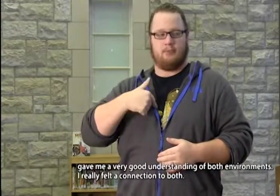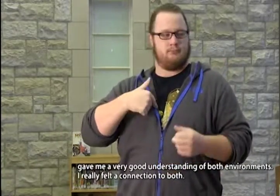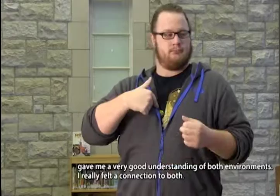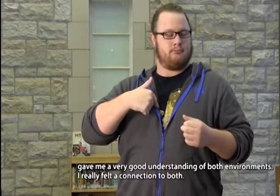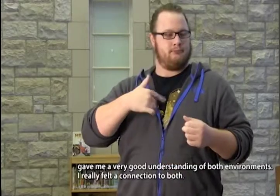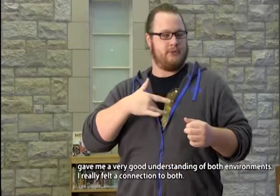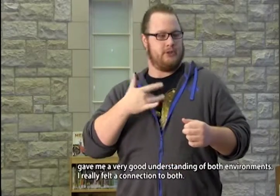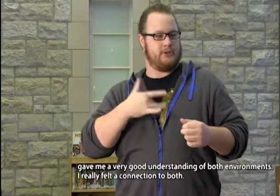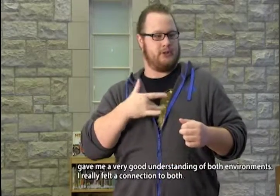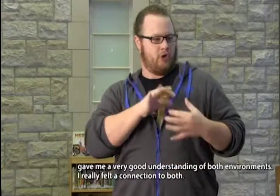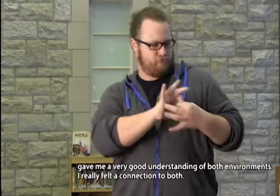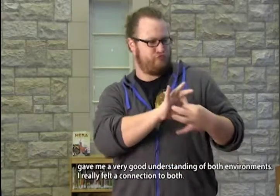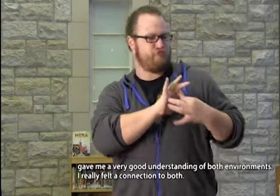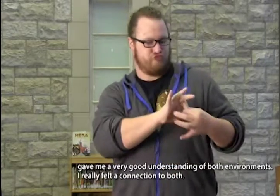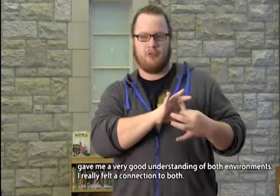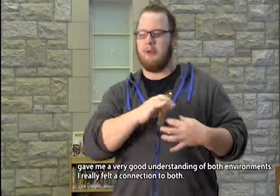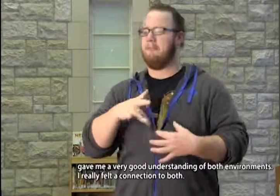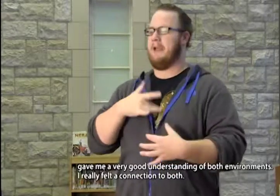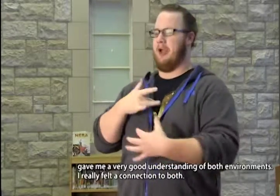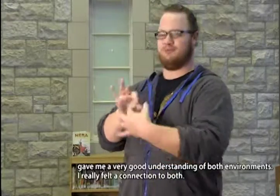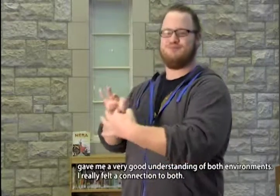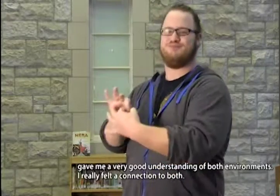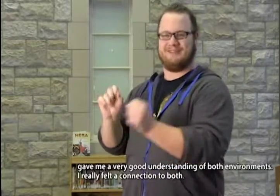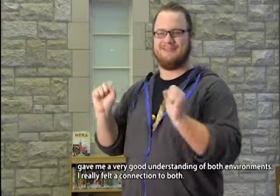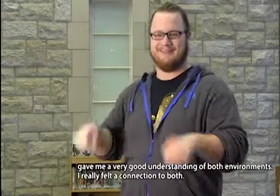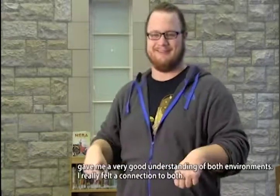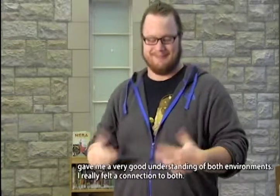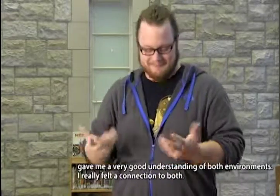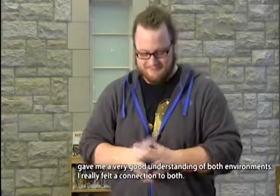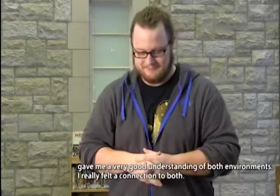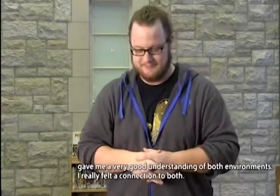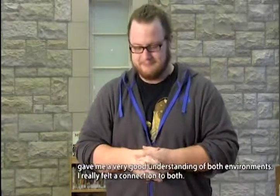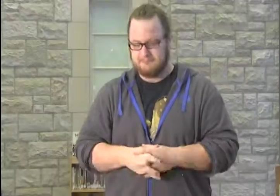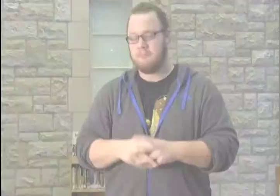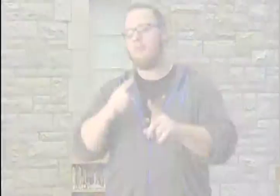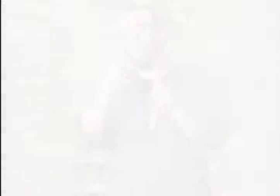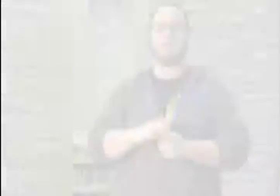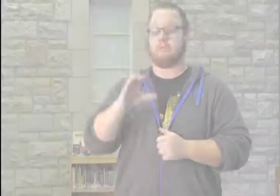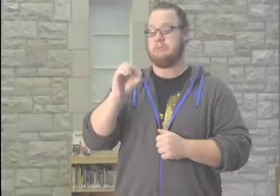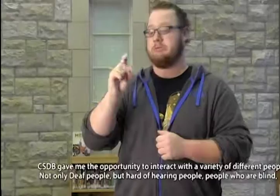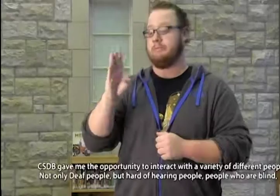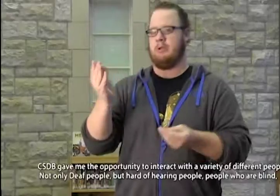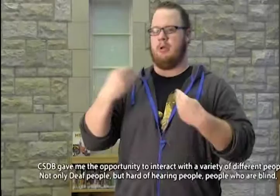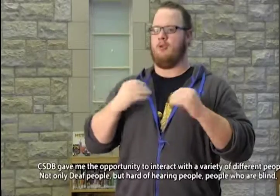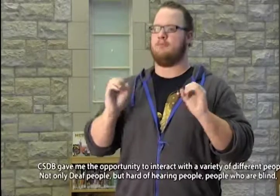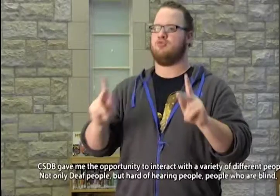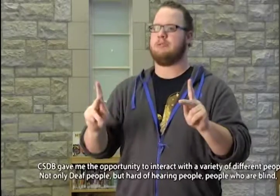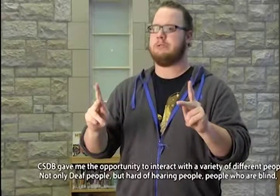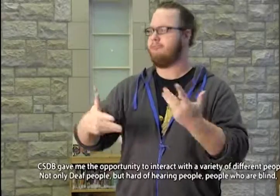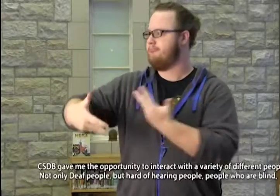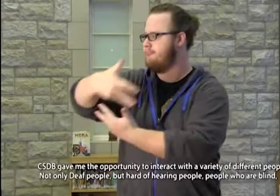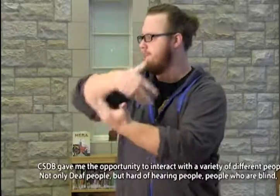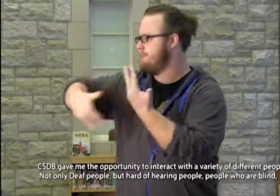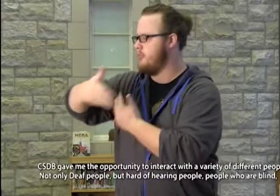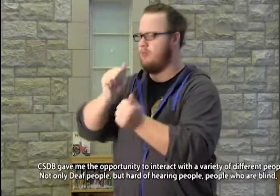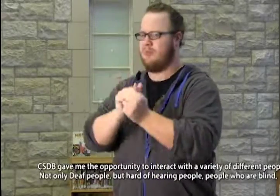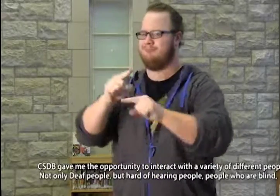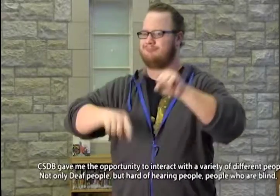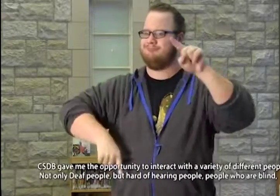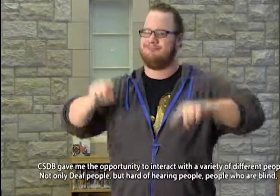both environments. And I really felt a connection to both. CSDB gave me the opportunity to interact with a variety of